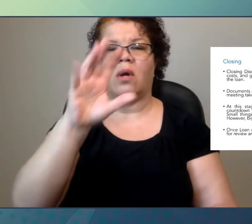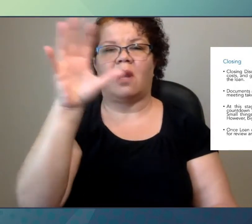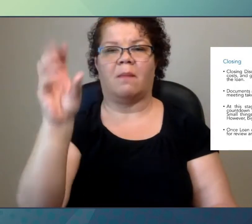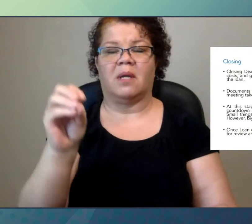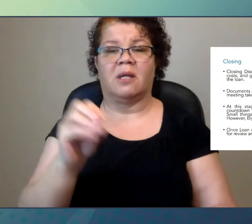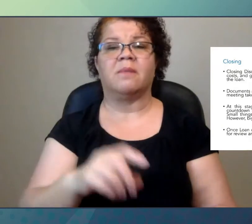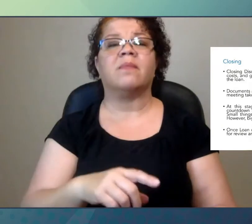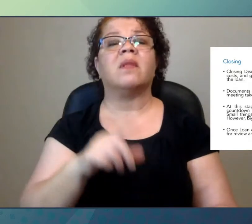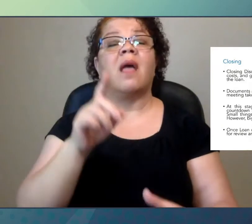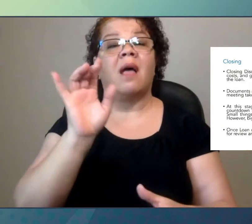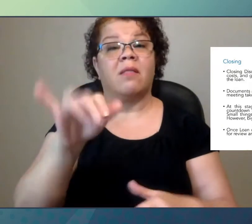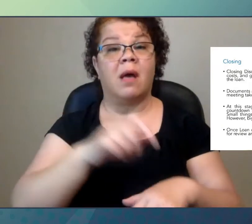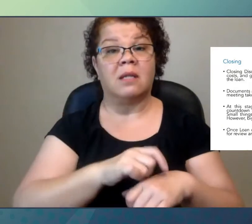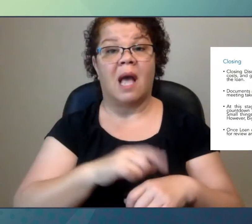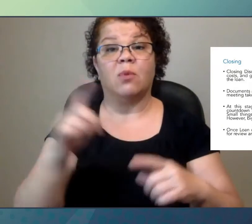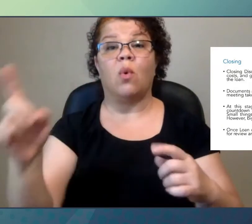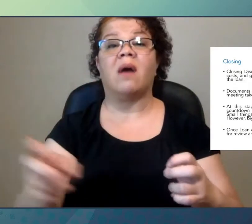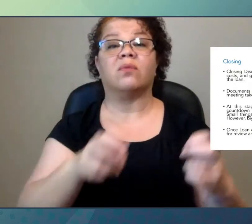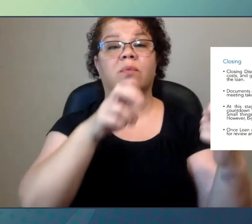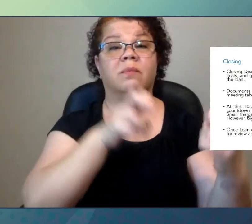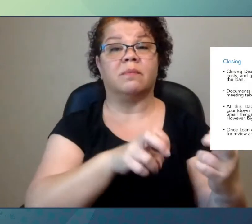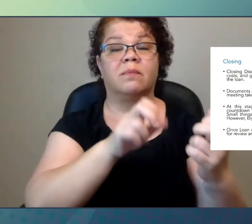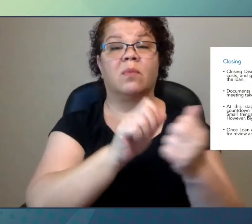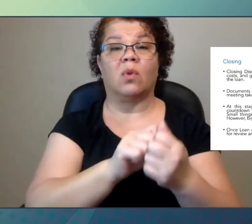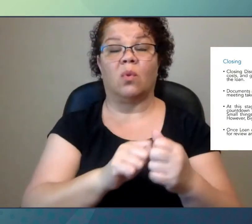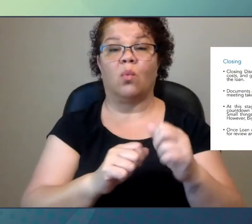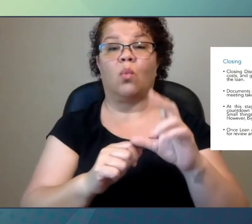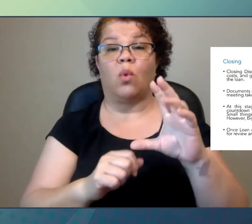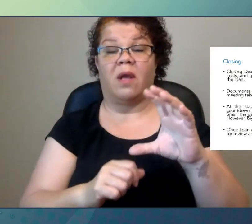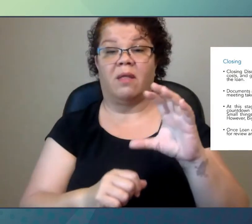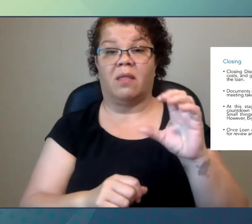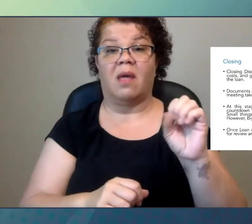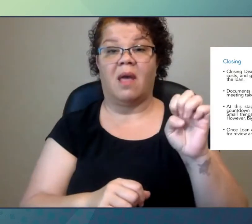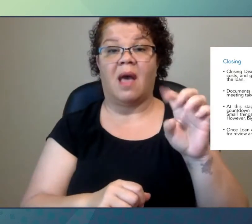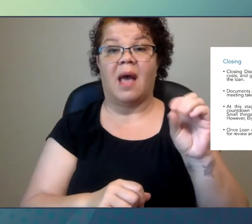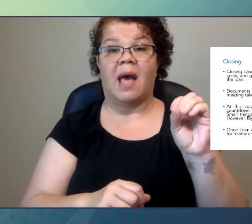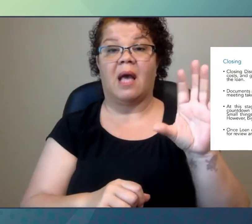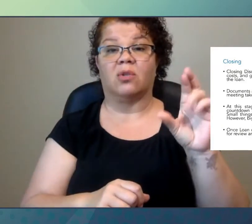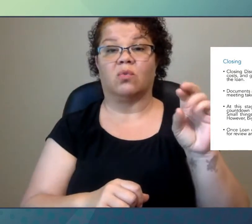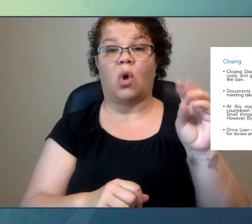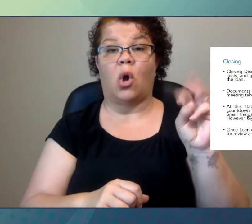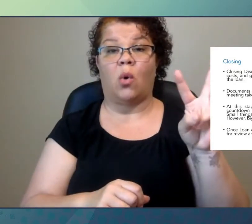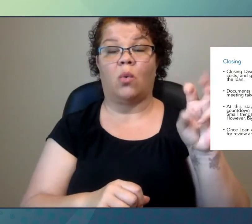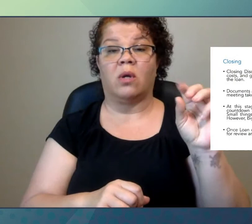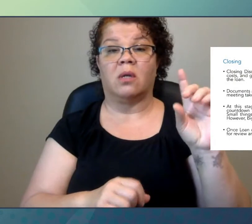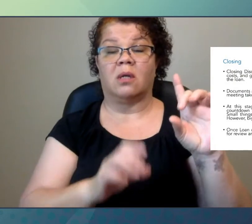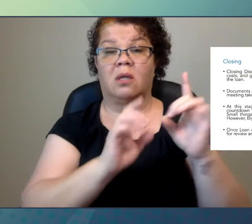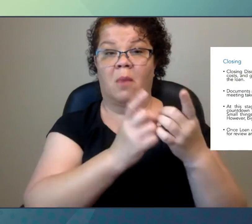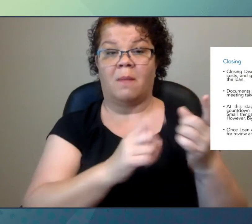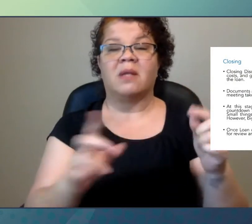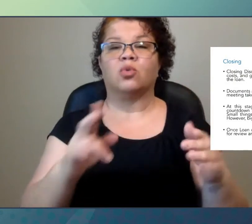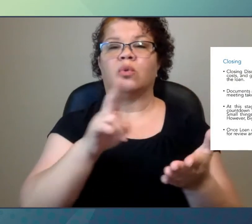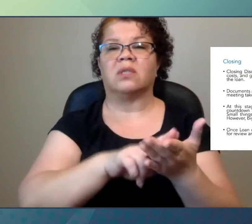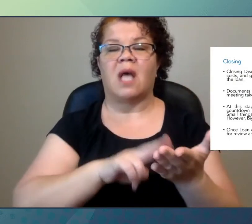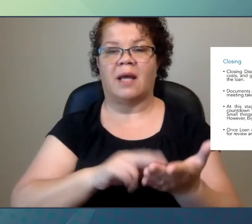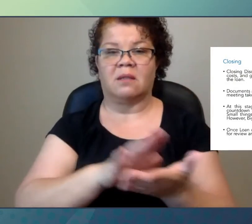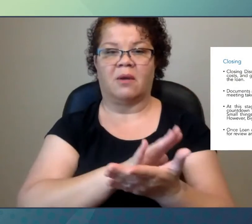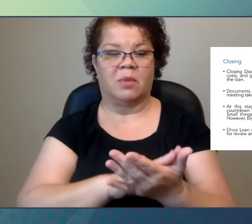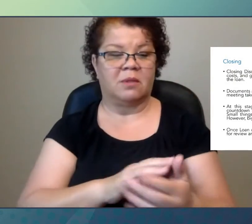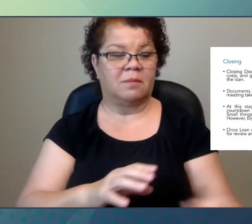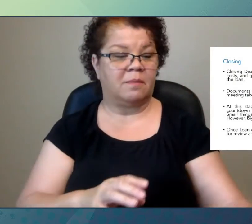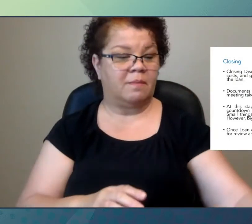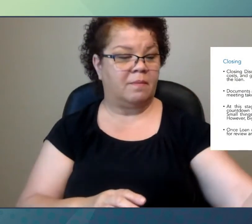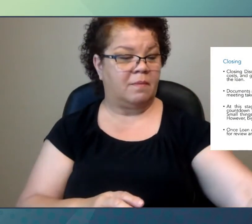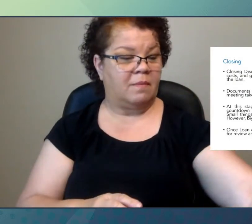borrower and to sign the documents. Again, the documents are, it's going to